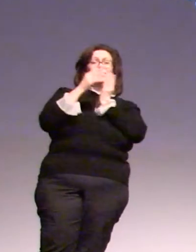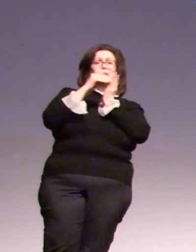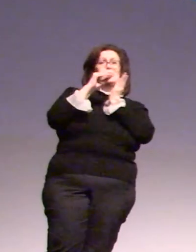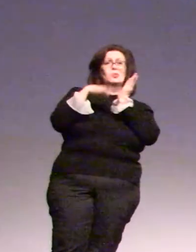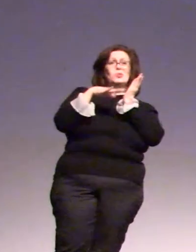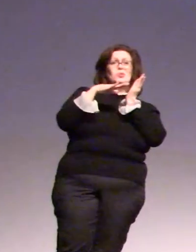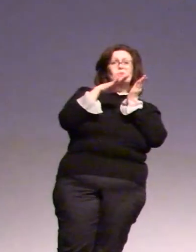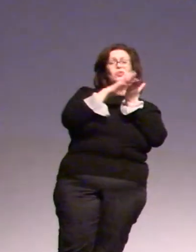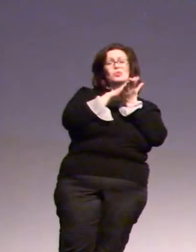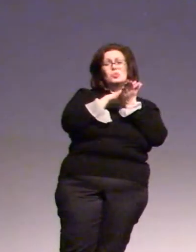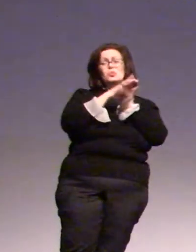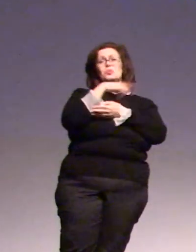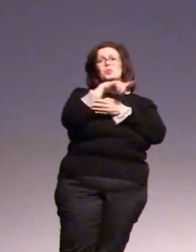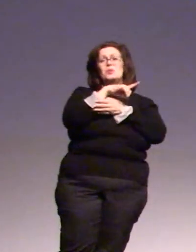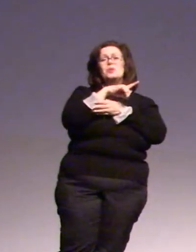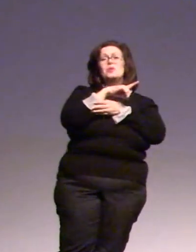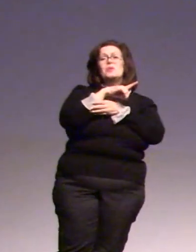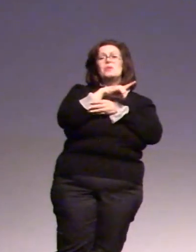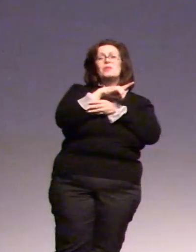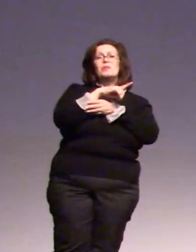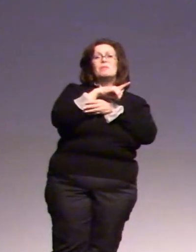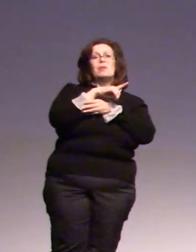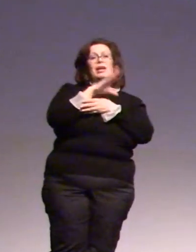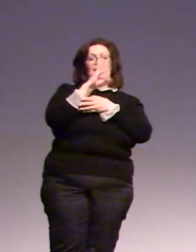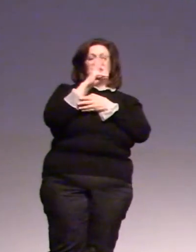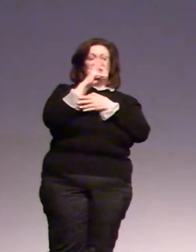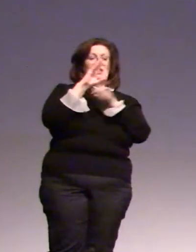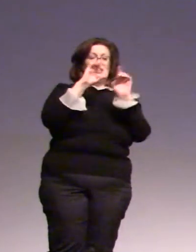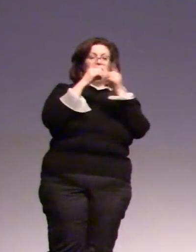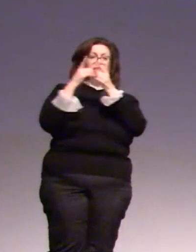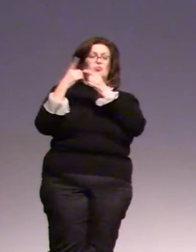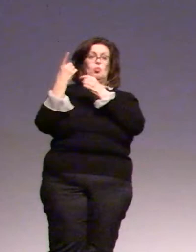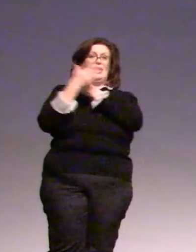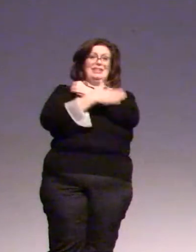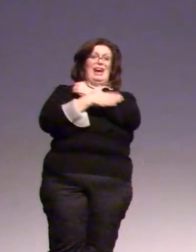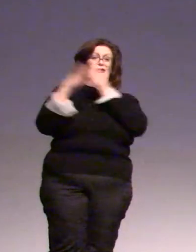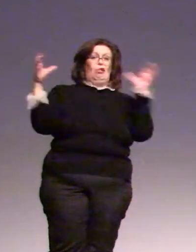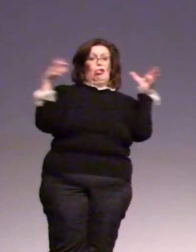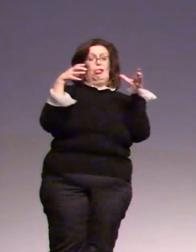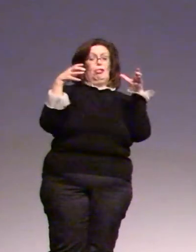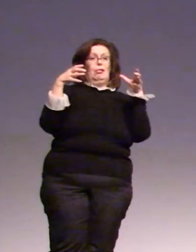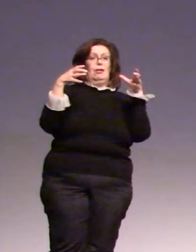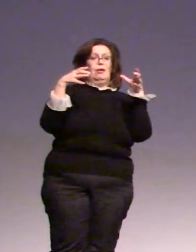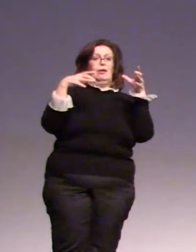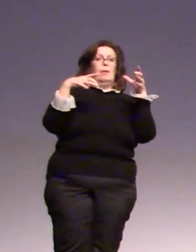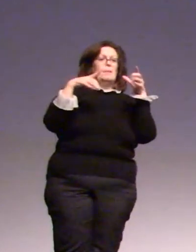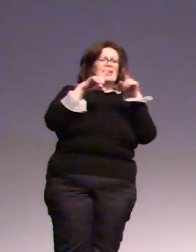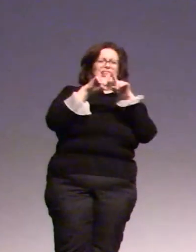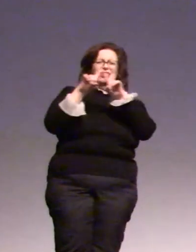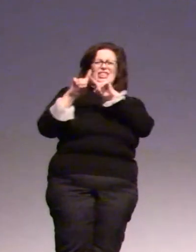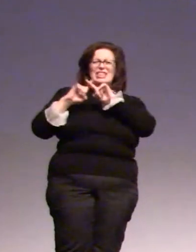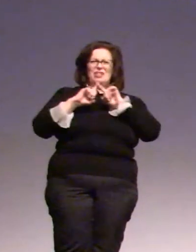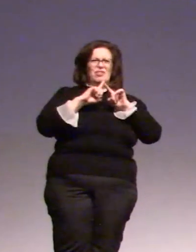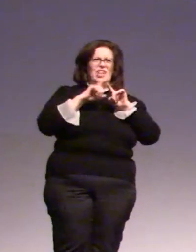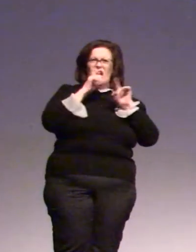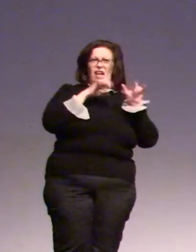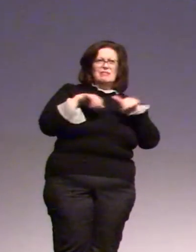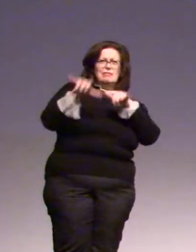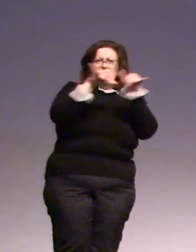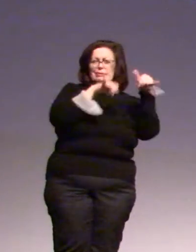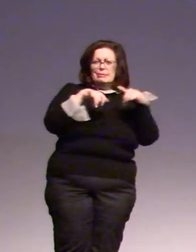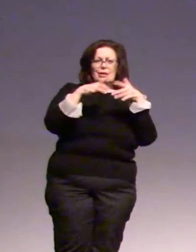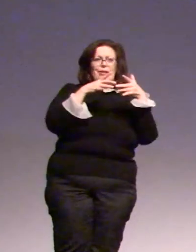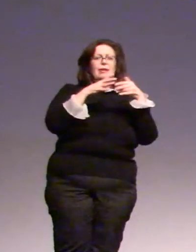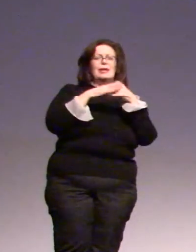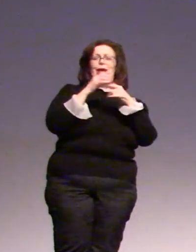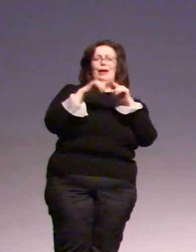we have a couple places where you might have five or six districts within one county. And they all have very different needs. And I think we've heard a couple comments even here tonight. I